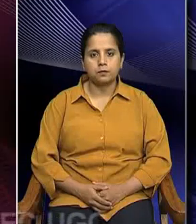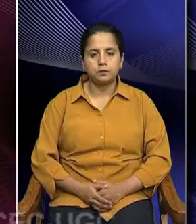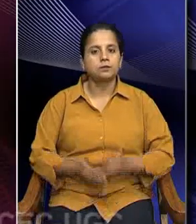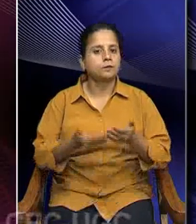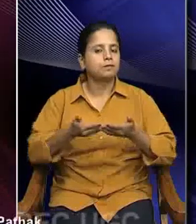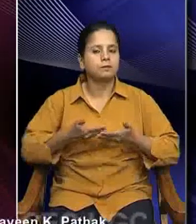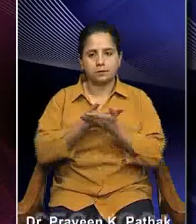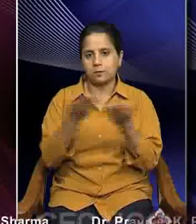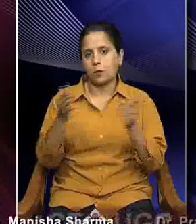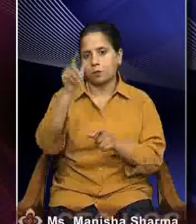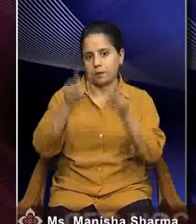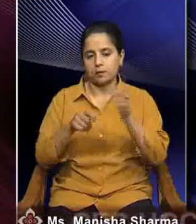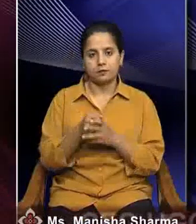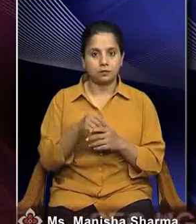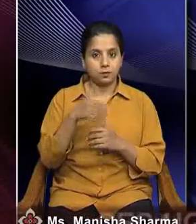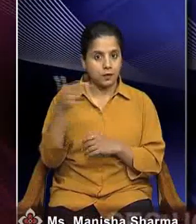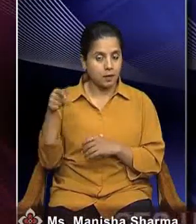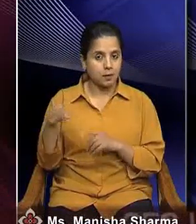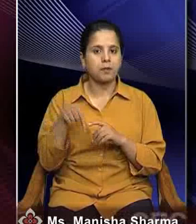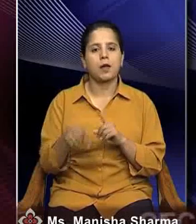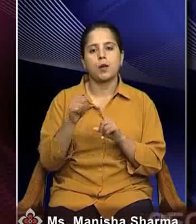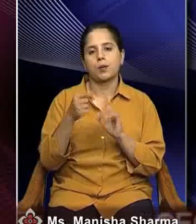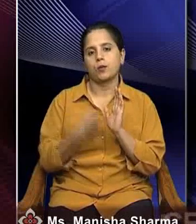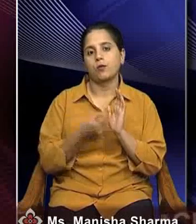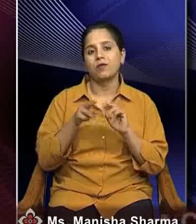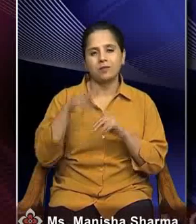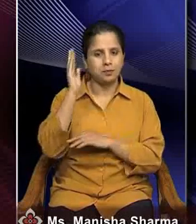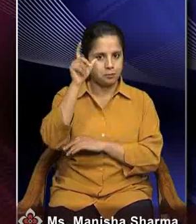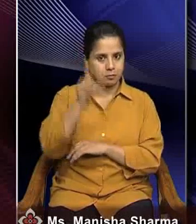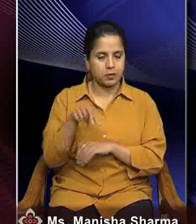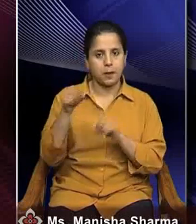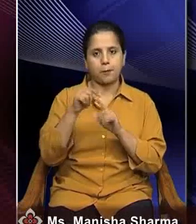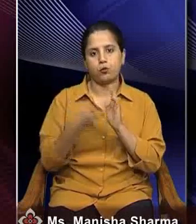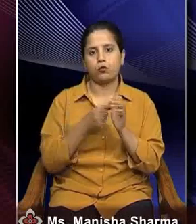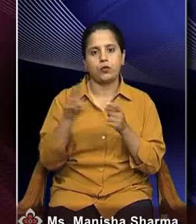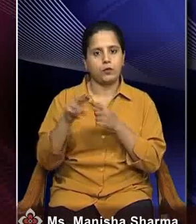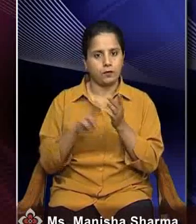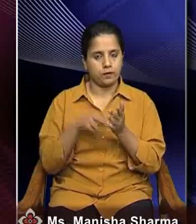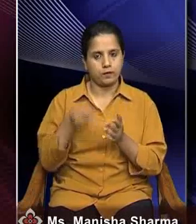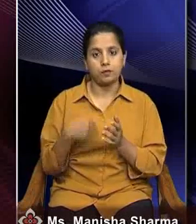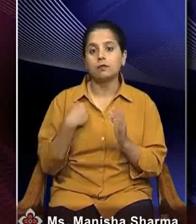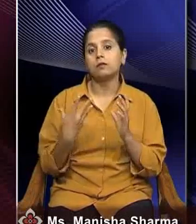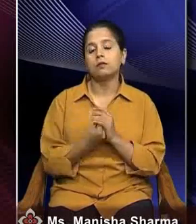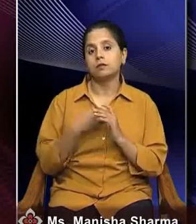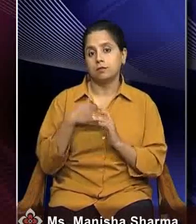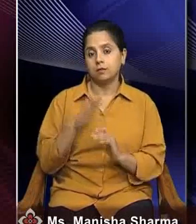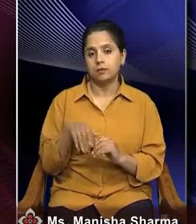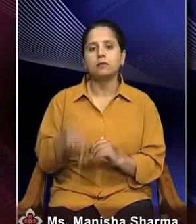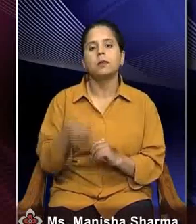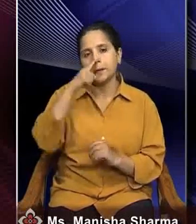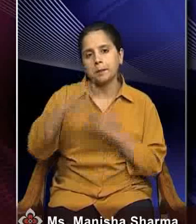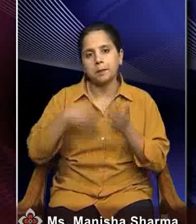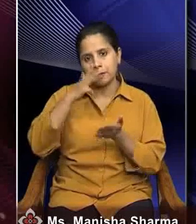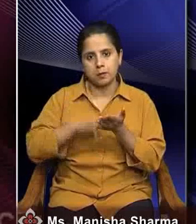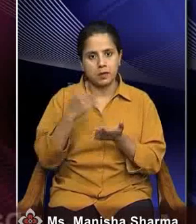Welcome everyone. Myself Professor Praveen Kumar Pathak. Today I am joined with Ms. Manisha Sharma.